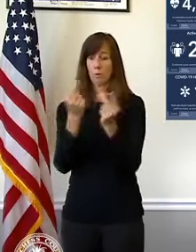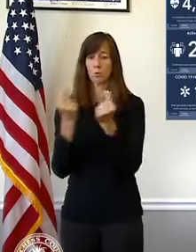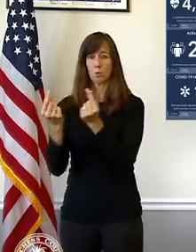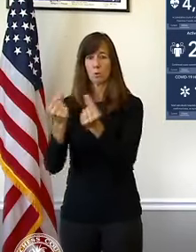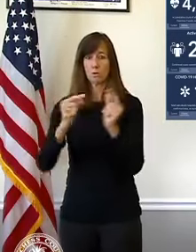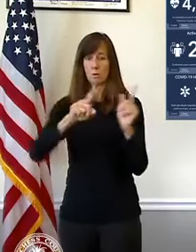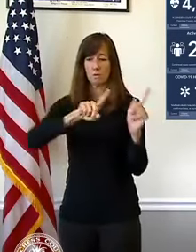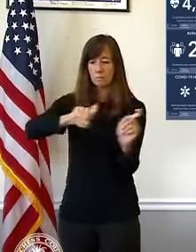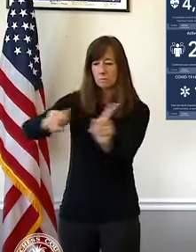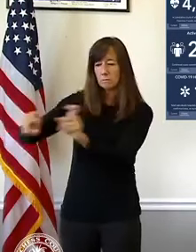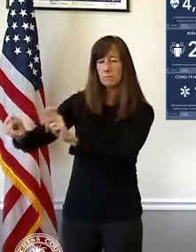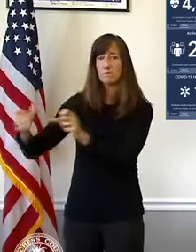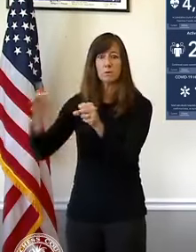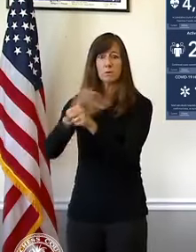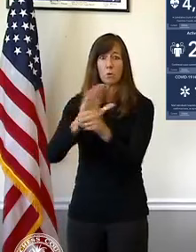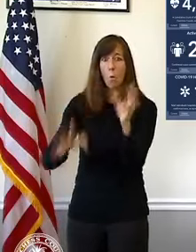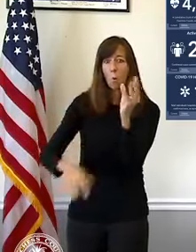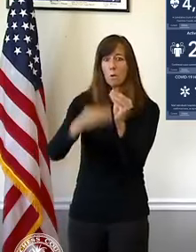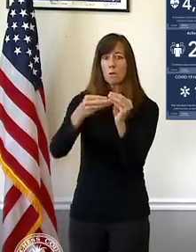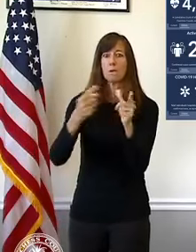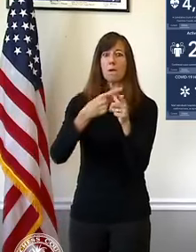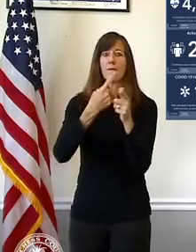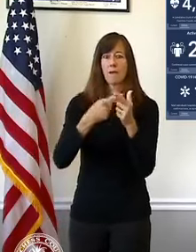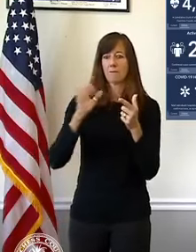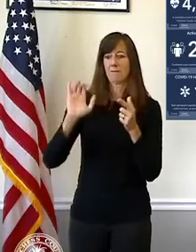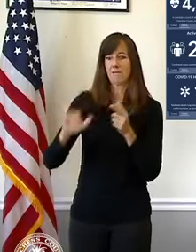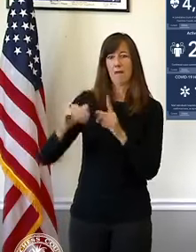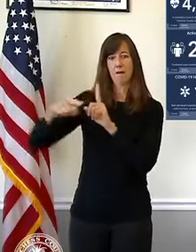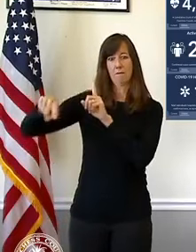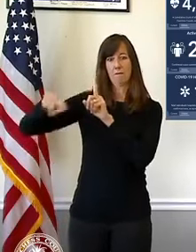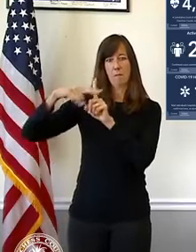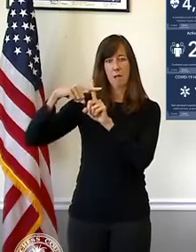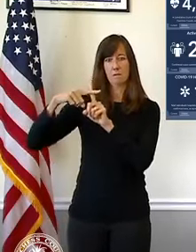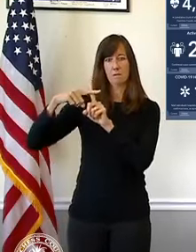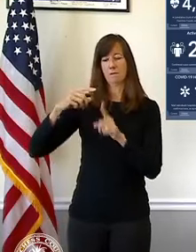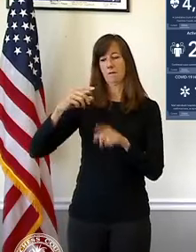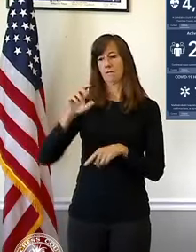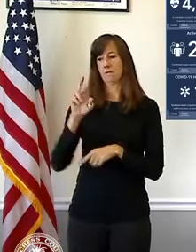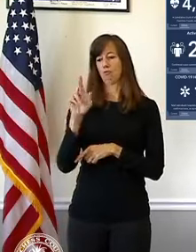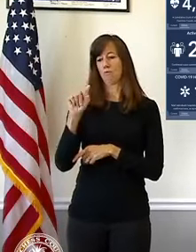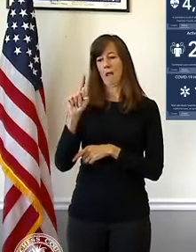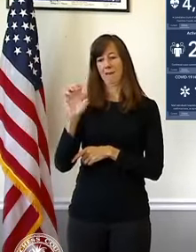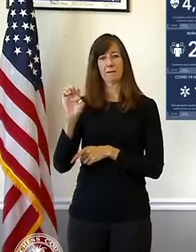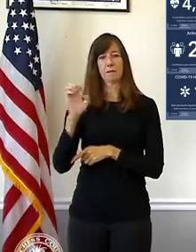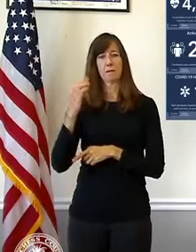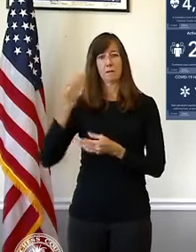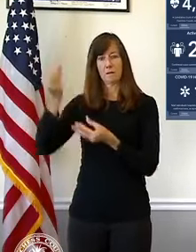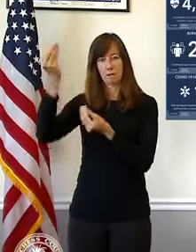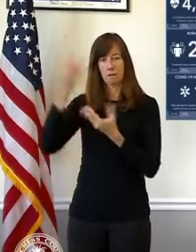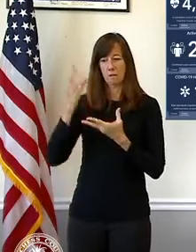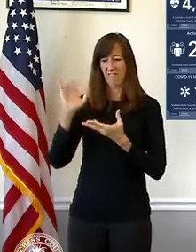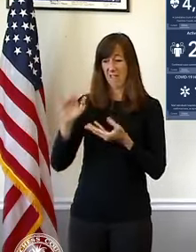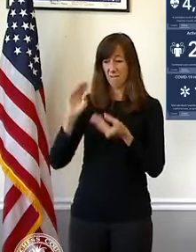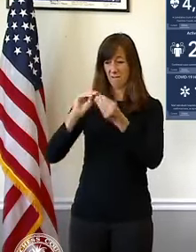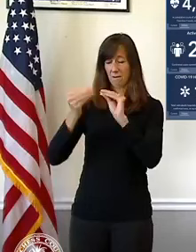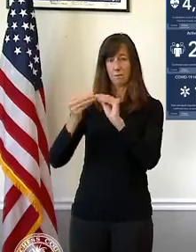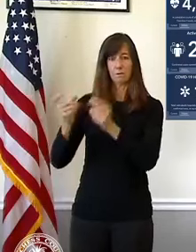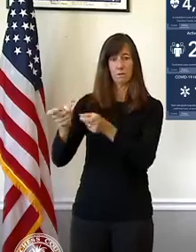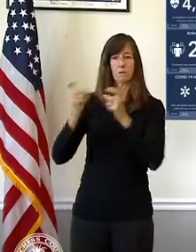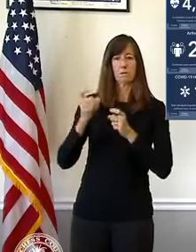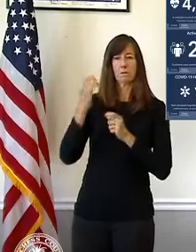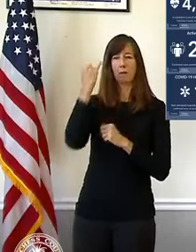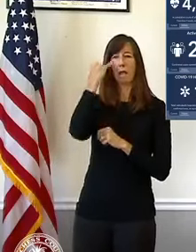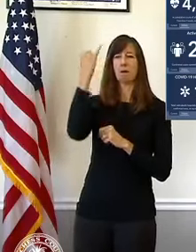tests conducted on any given day, that is the positivity rate. That number gives us a good indication of where we are. So we want